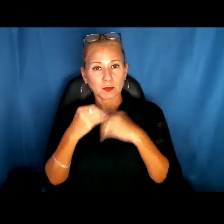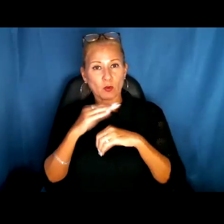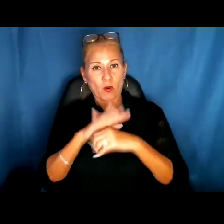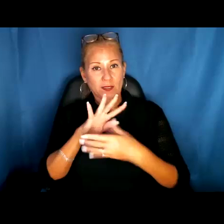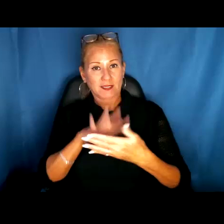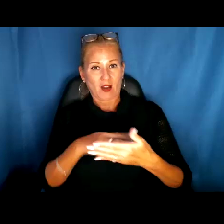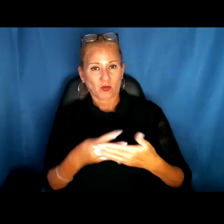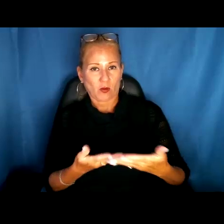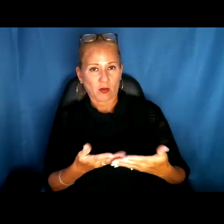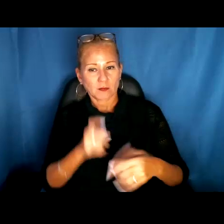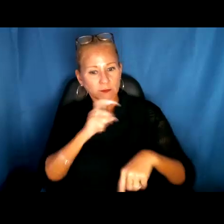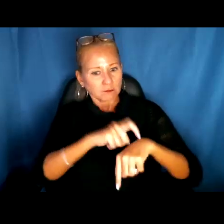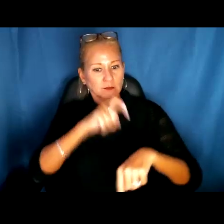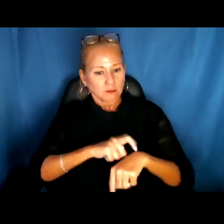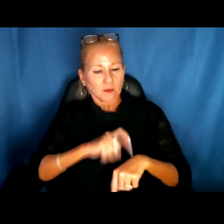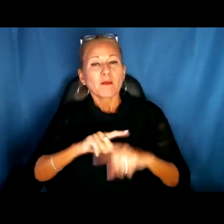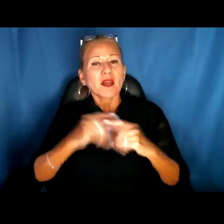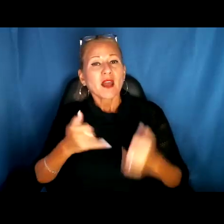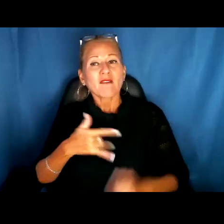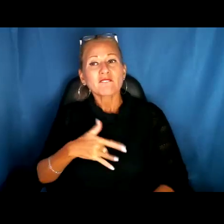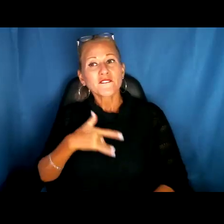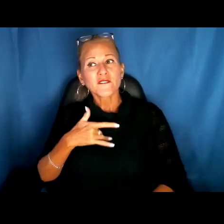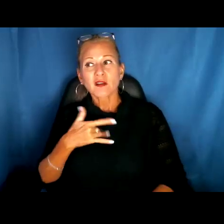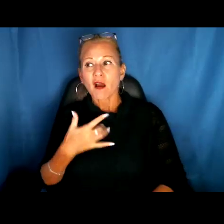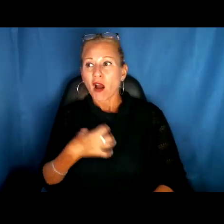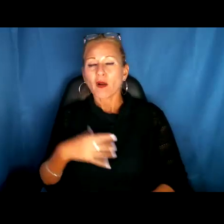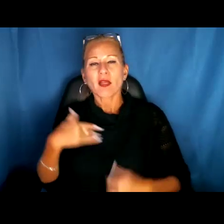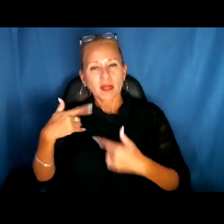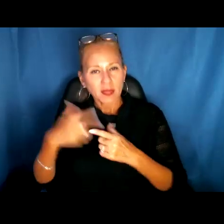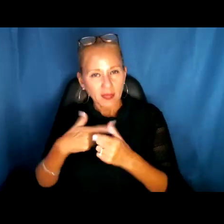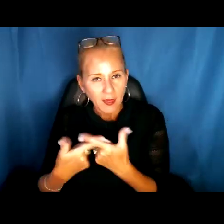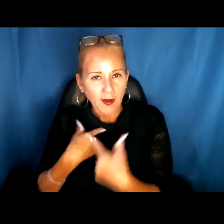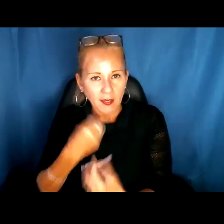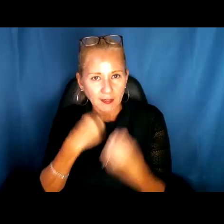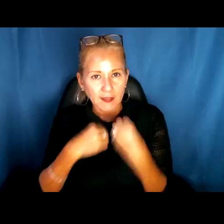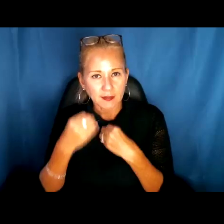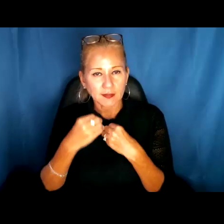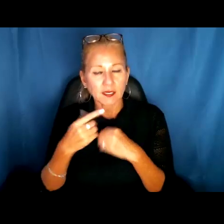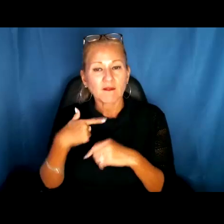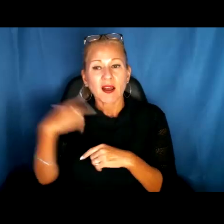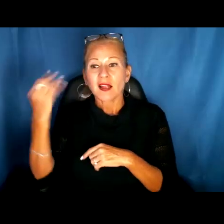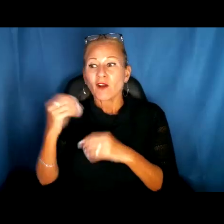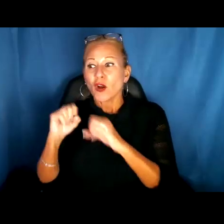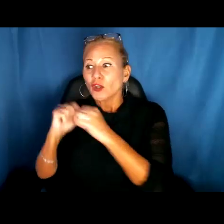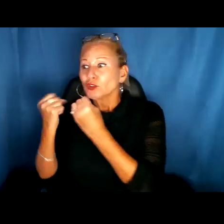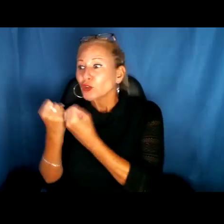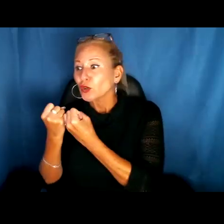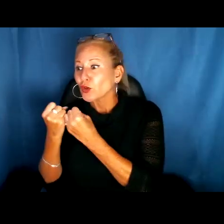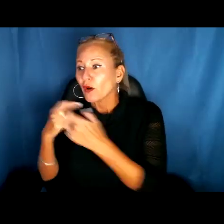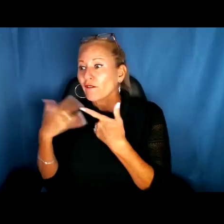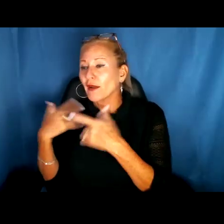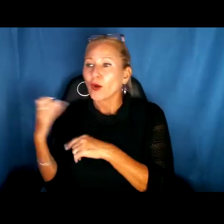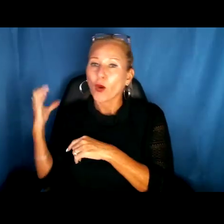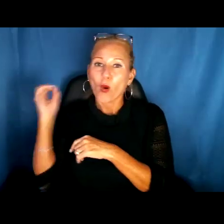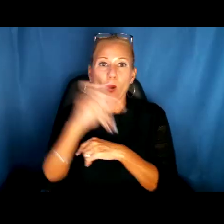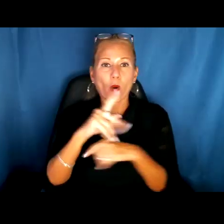schedule. Now I get to eat when I'm hungry. I had to leave a social event and be home and in bed before midnight because there's